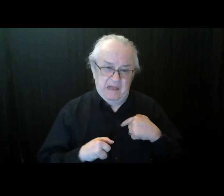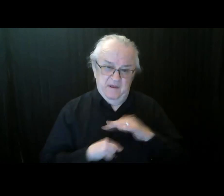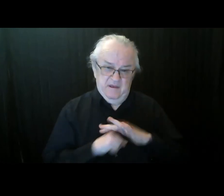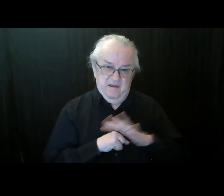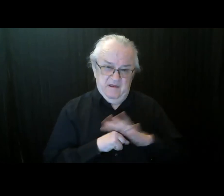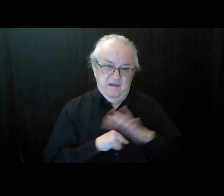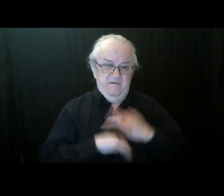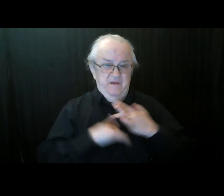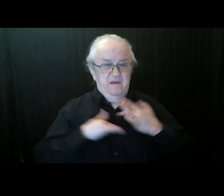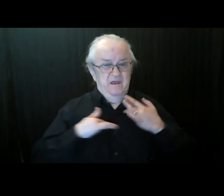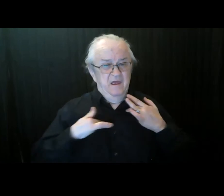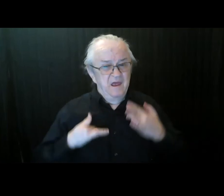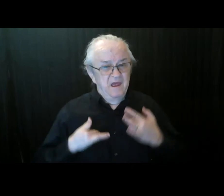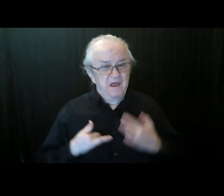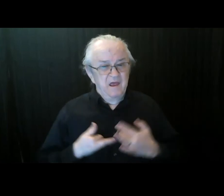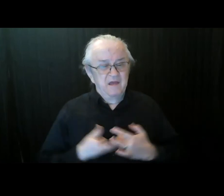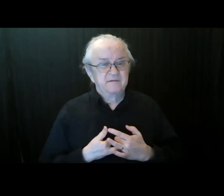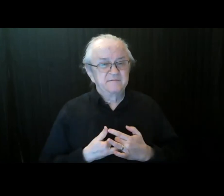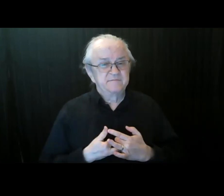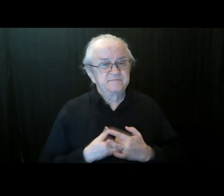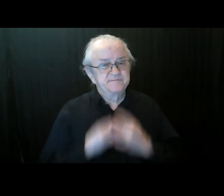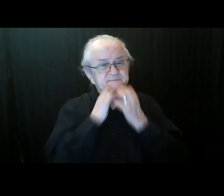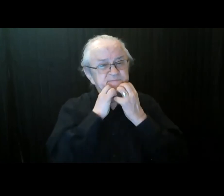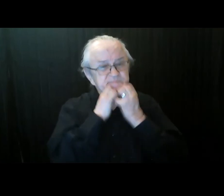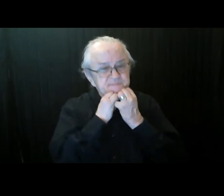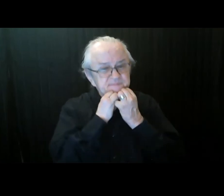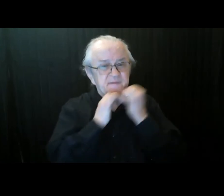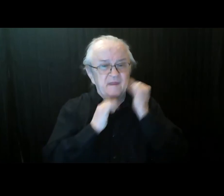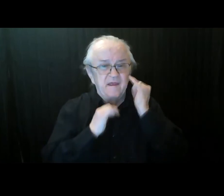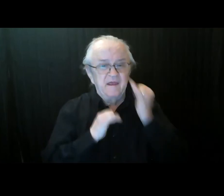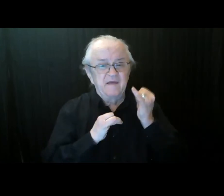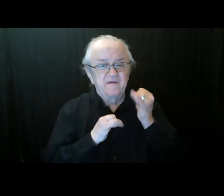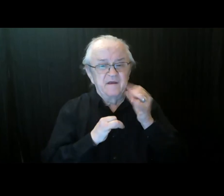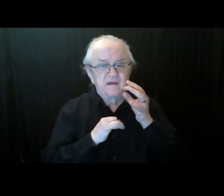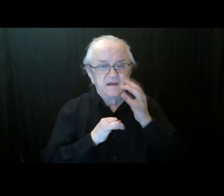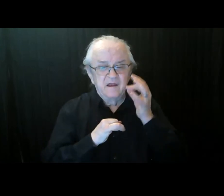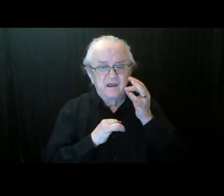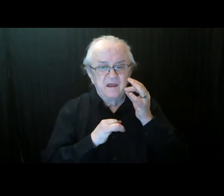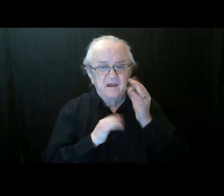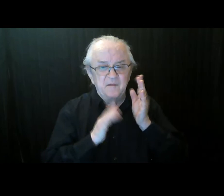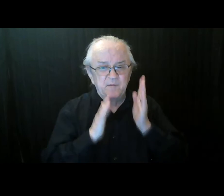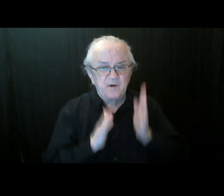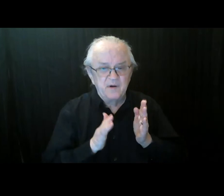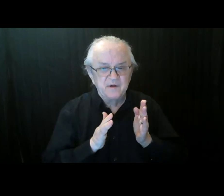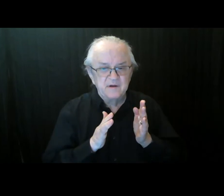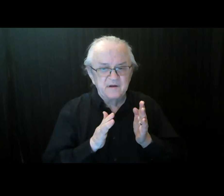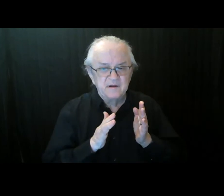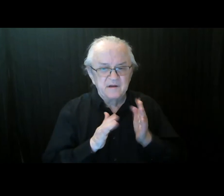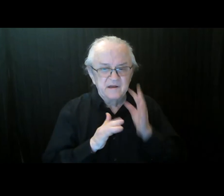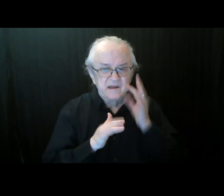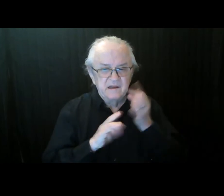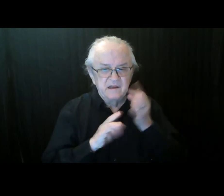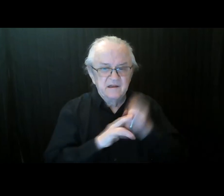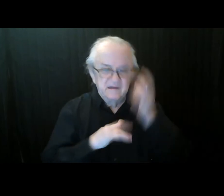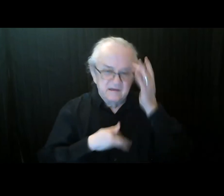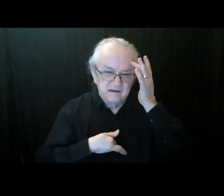to care if the cat person's bird-eating cat became ill, whether it